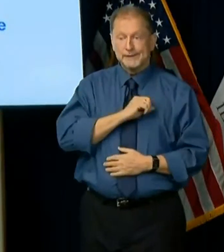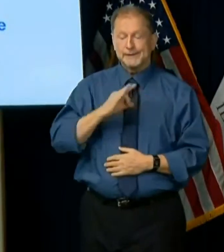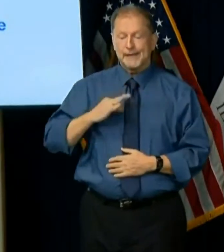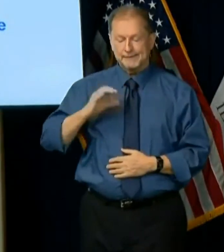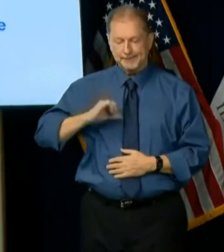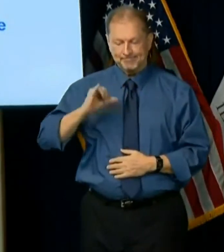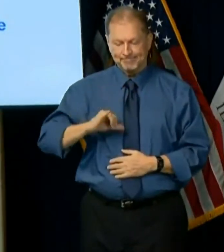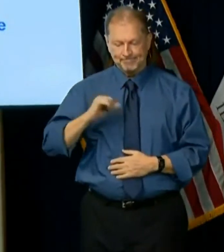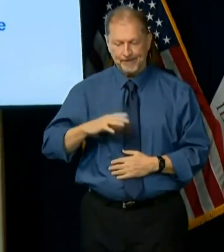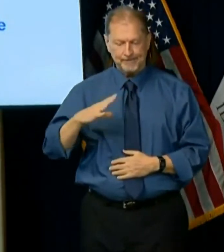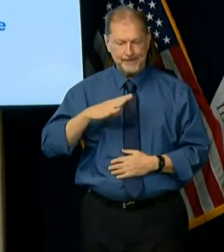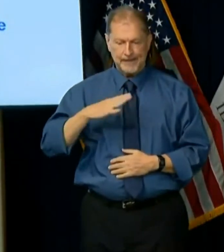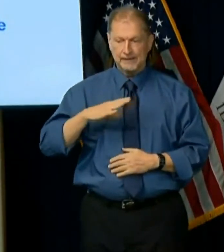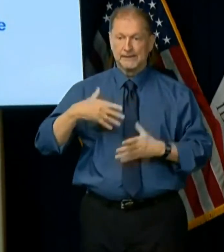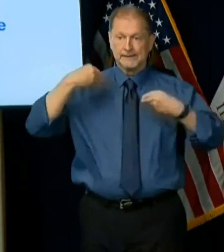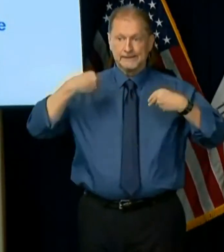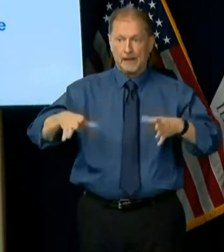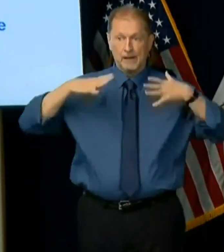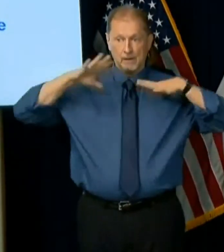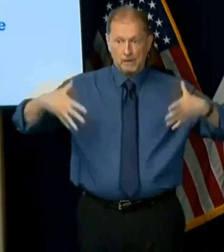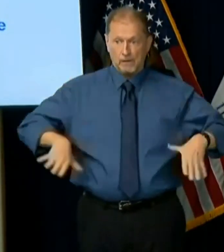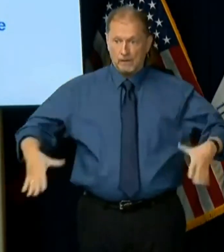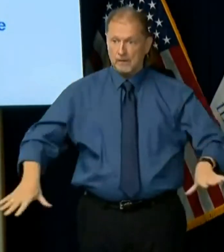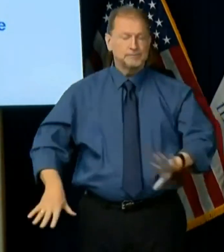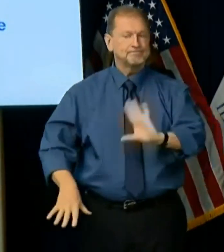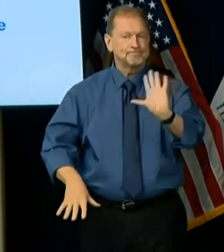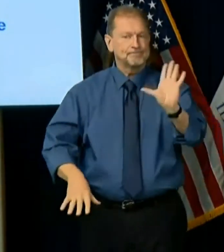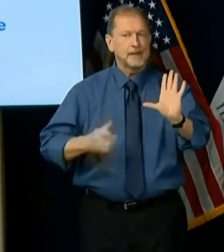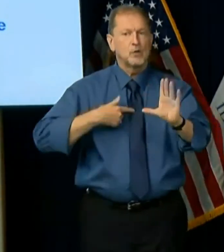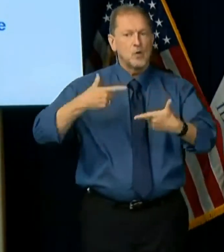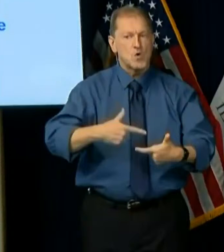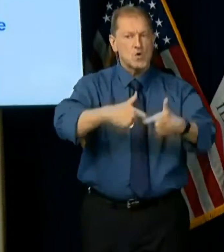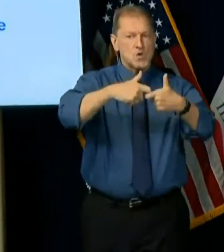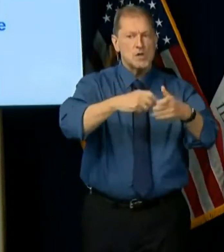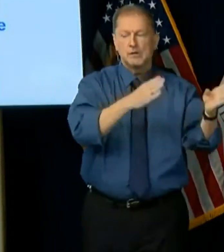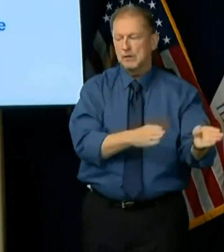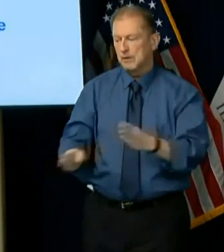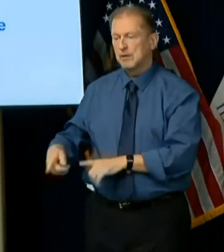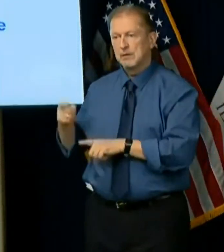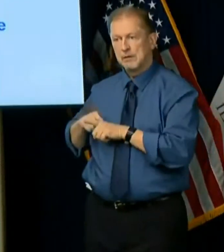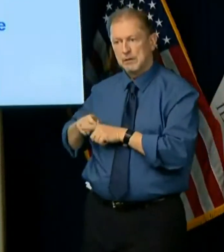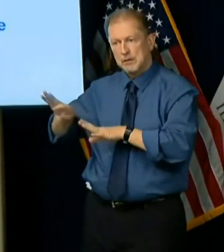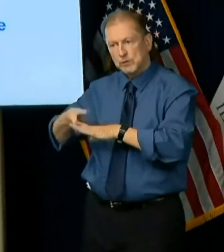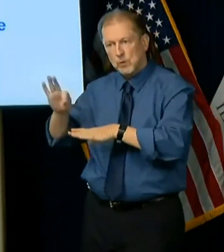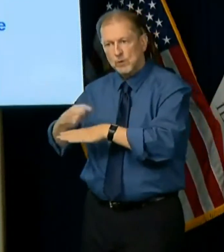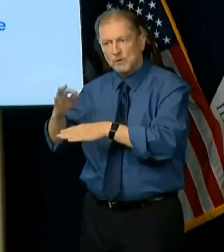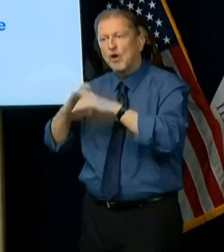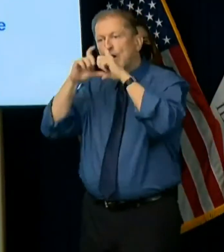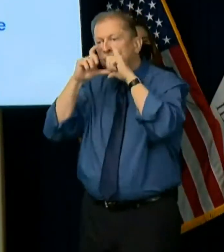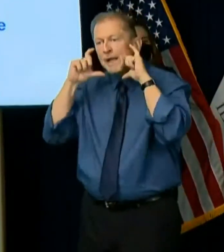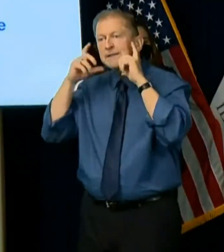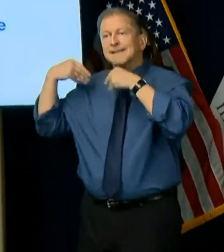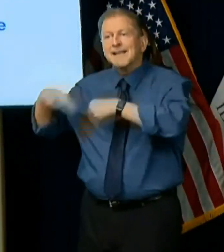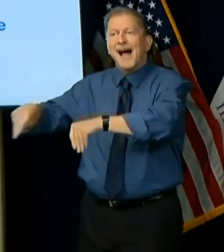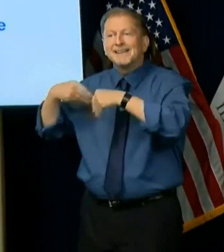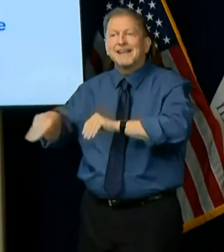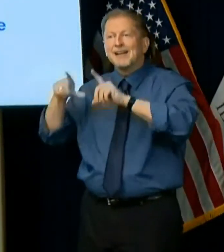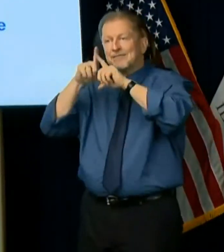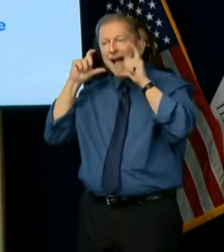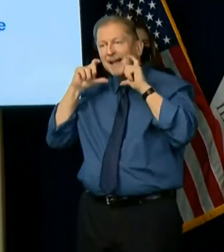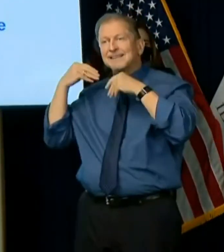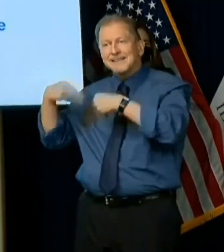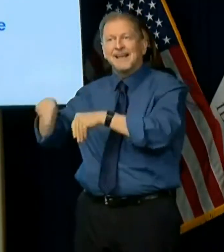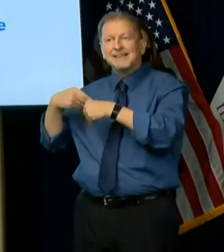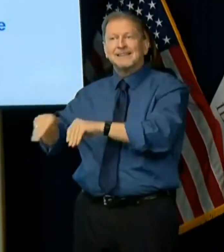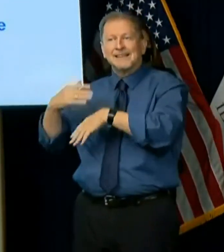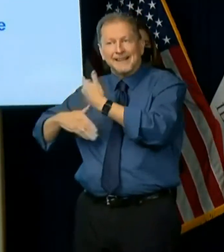to make masks for her community, with over 1,000 made to date for area schools and community centers. A recent big award will allow her to